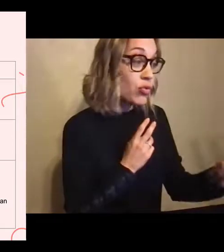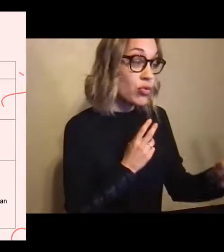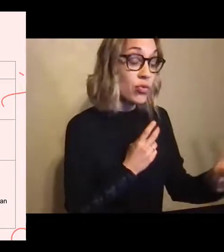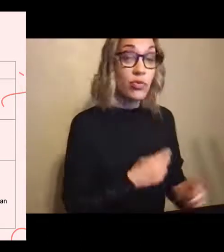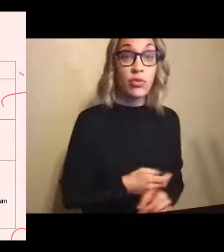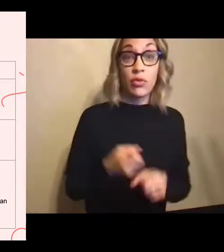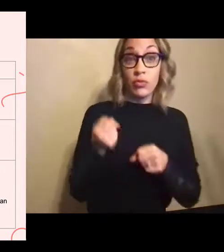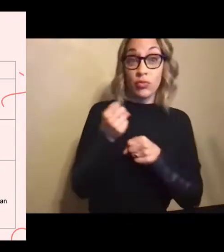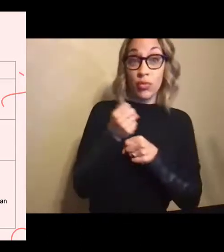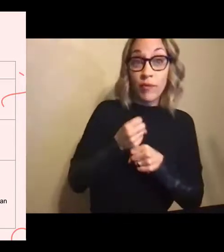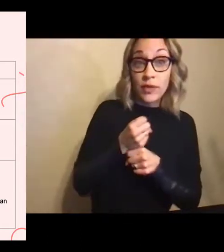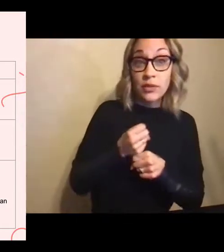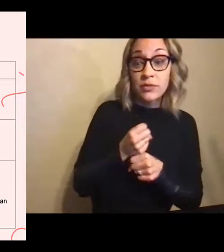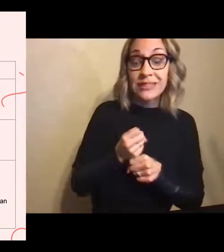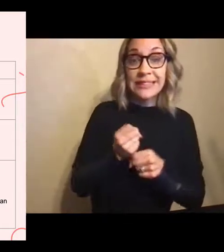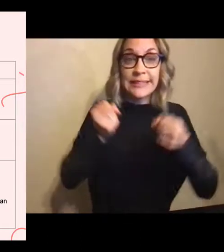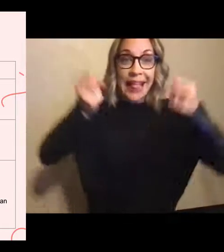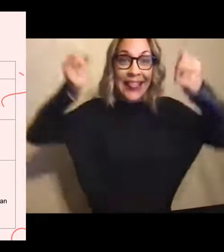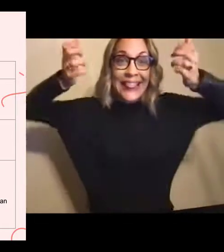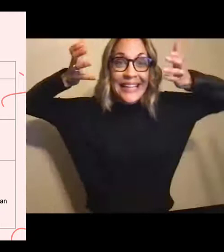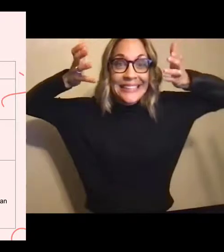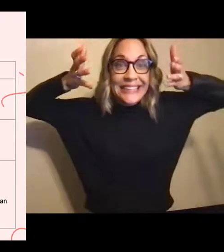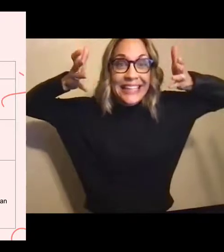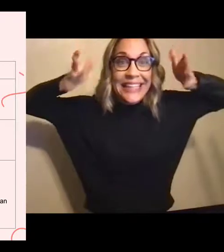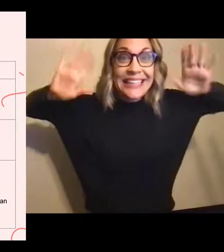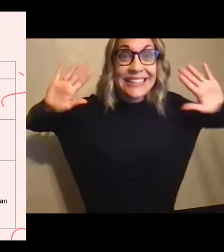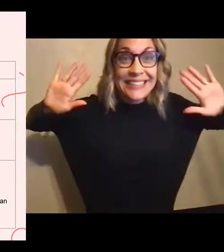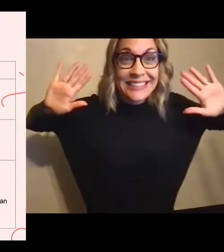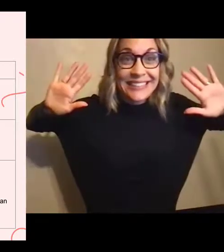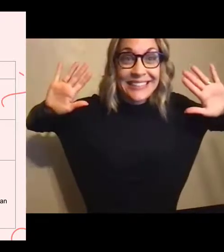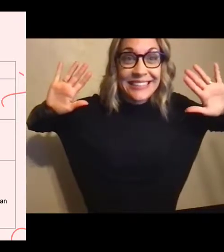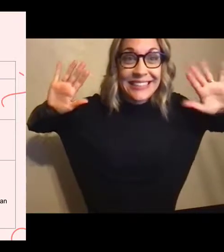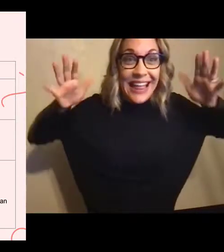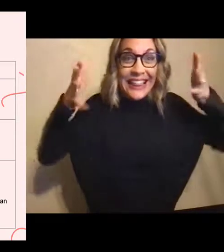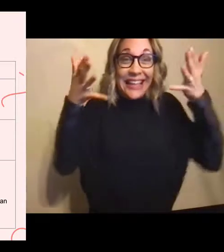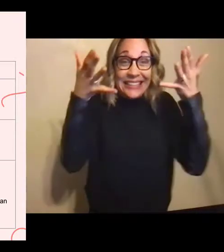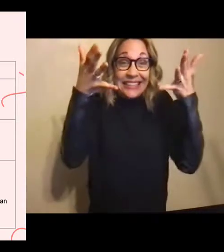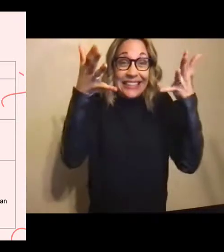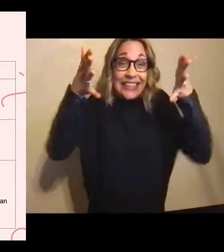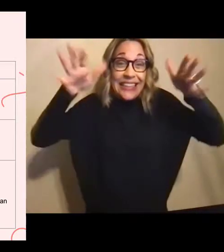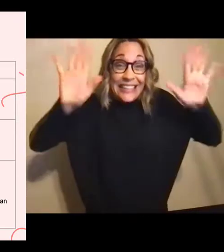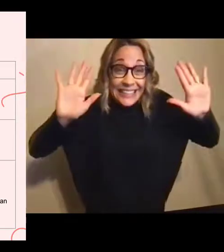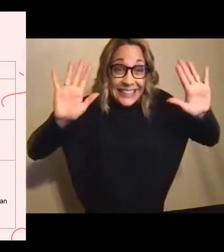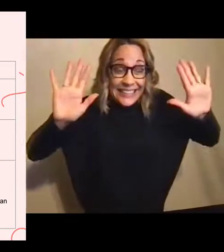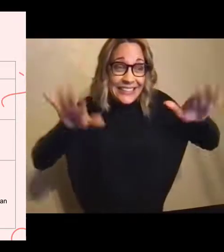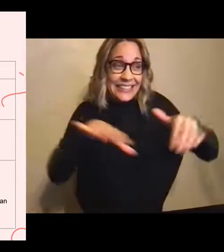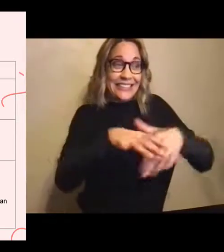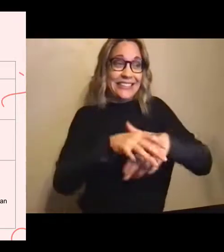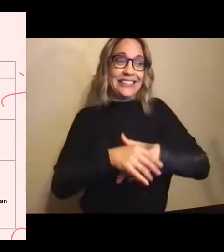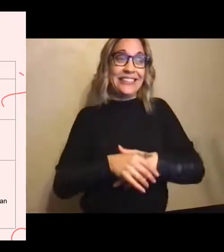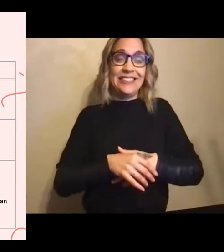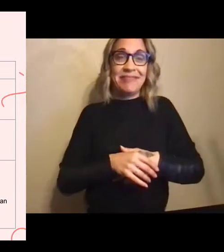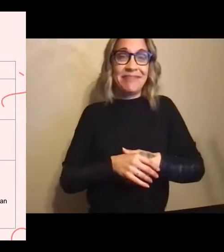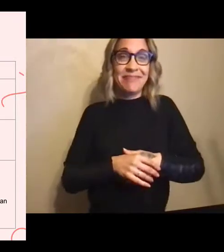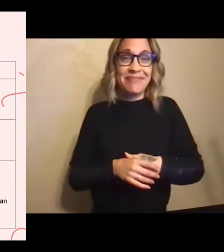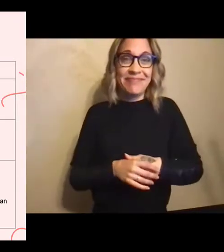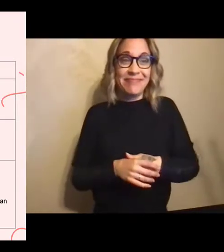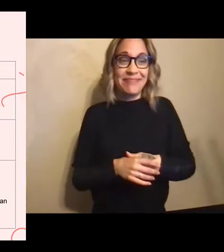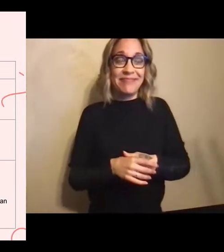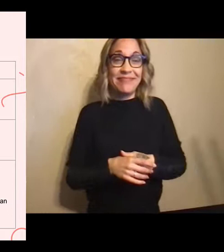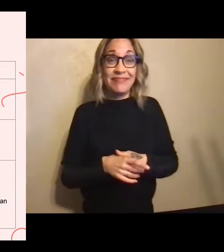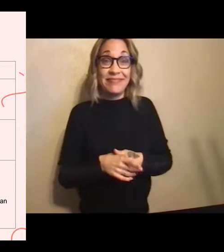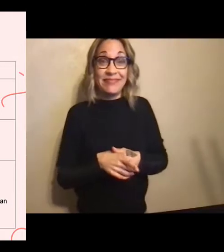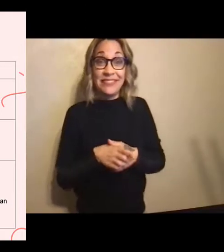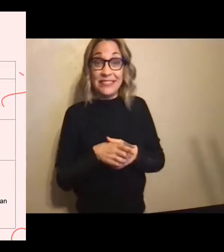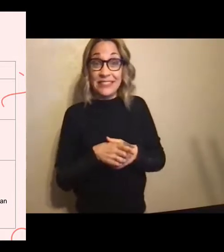I have a water bottle, I have my coffee, I have my pen, and I have my notepad. And really, that's it. That's all